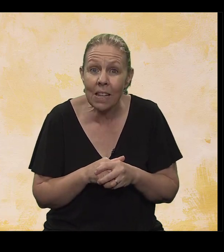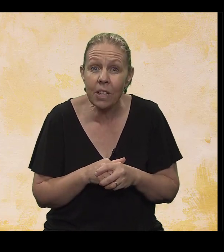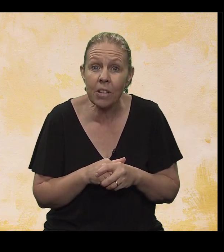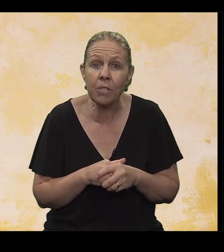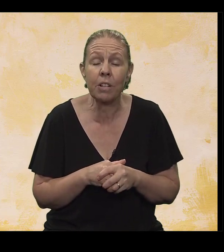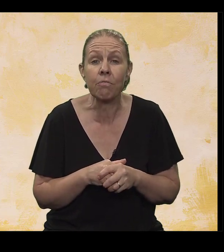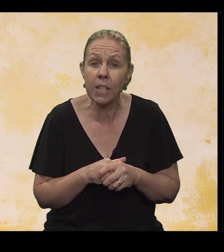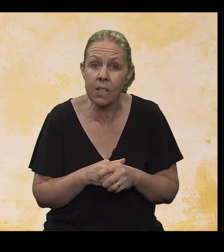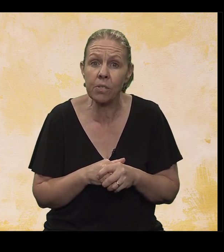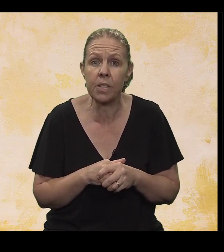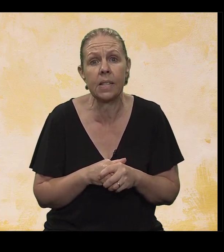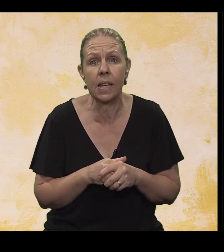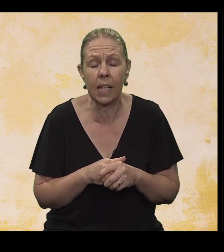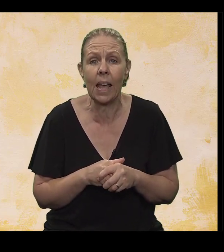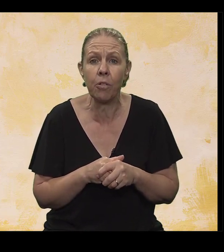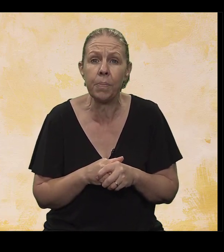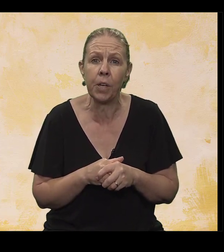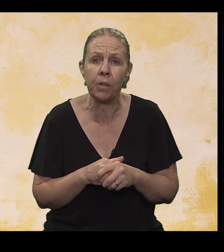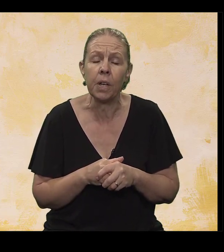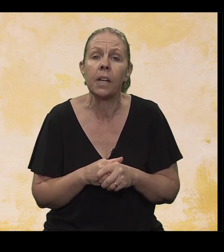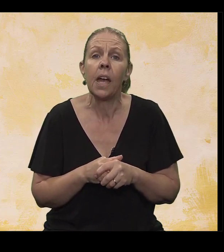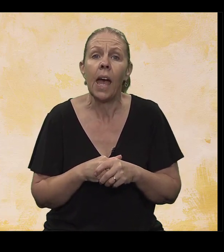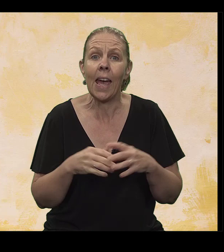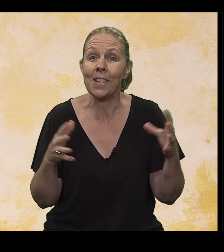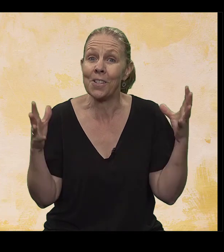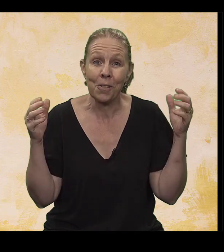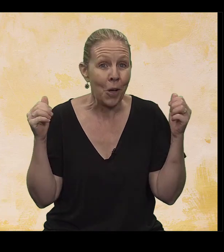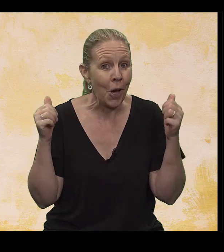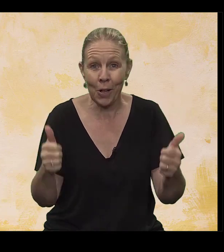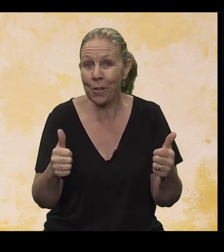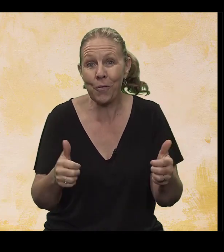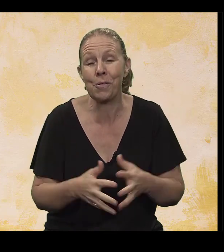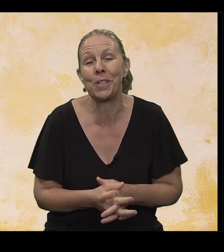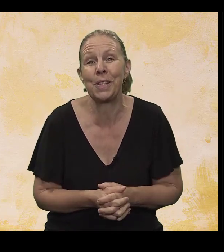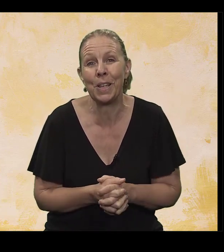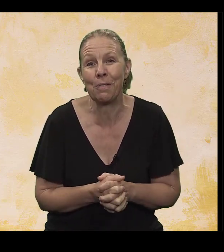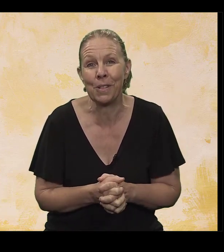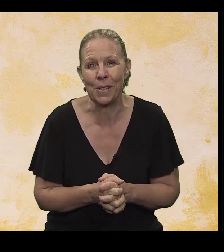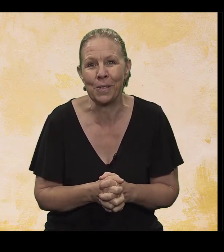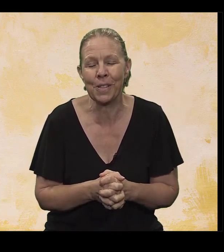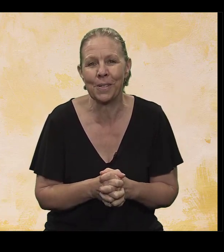material and resources that can help you, and I look forward to seeing the results.